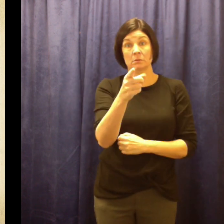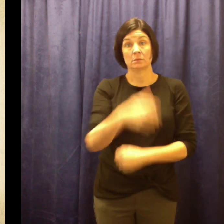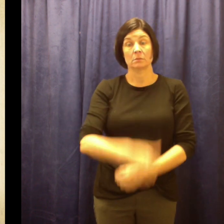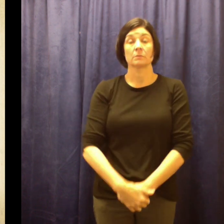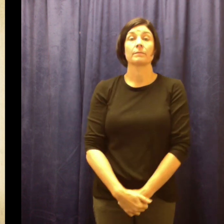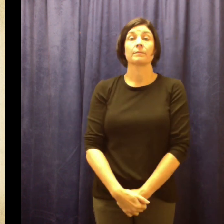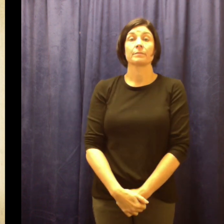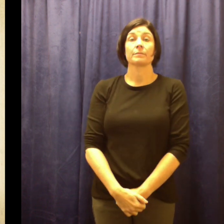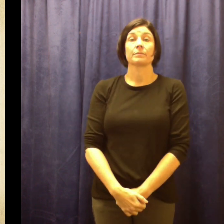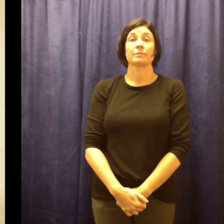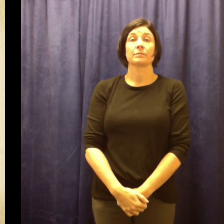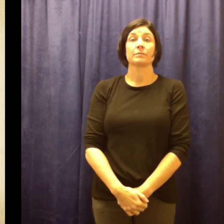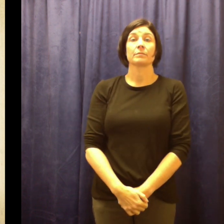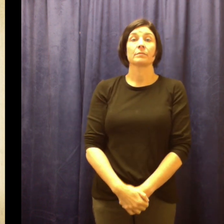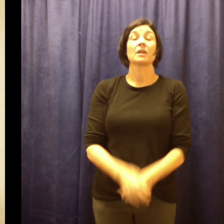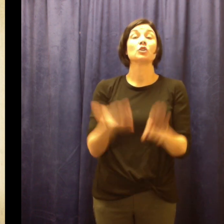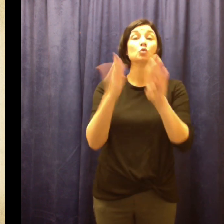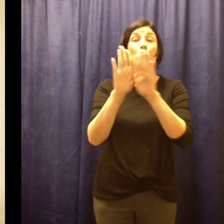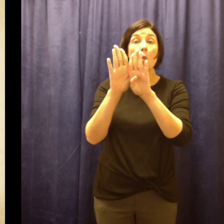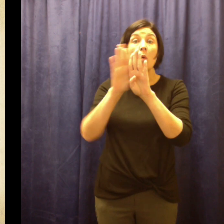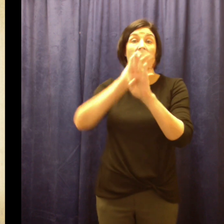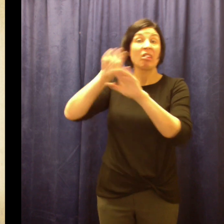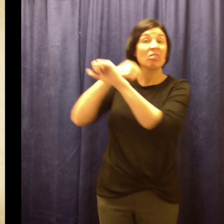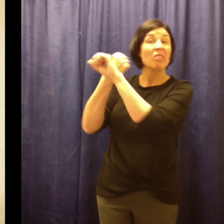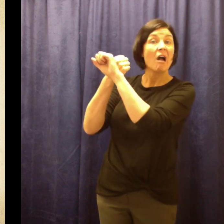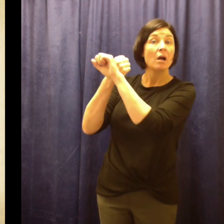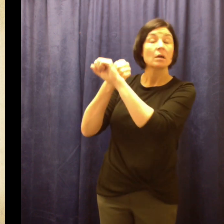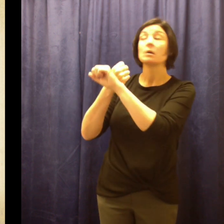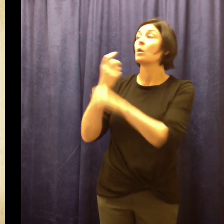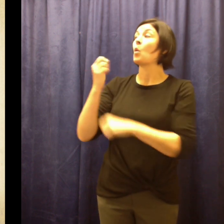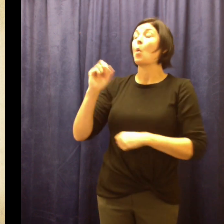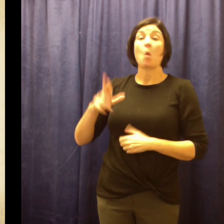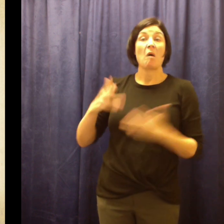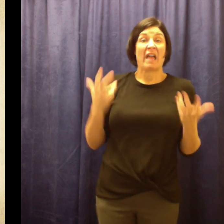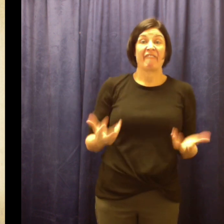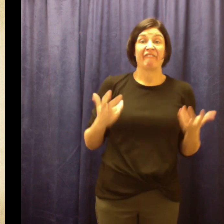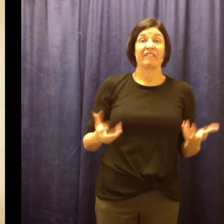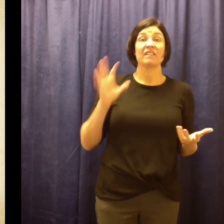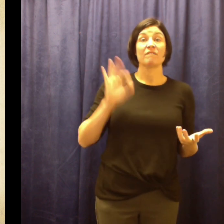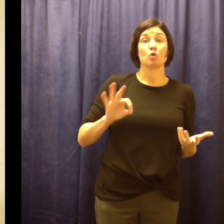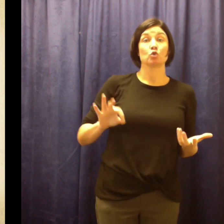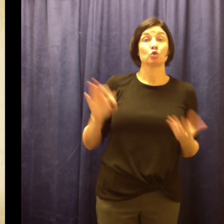Lock the door. Blockade the door with heavy furniture.